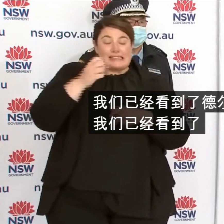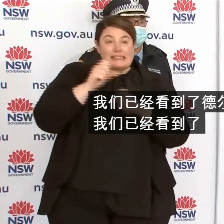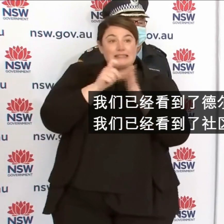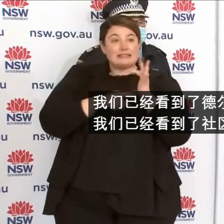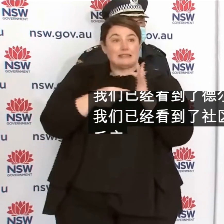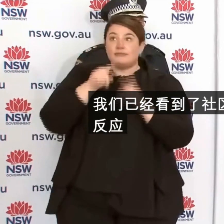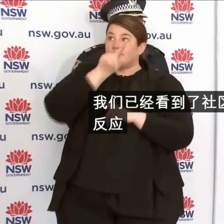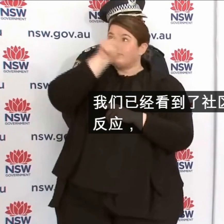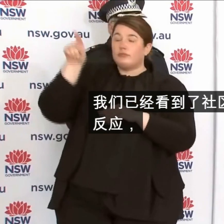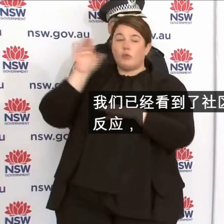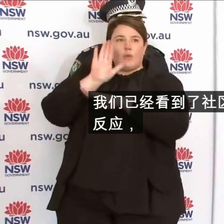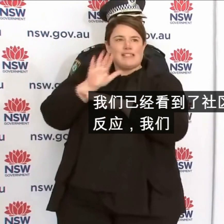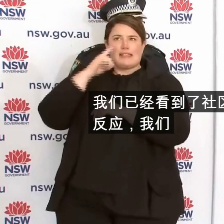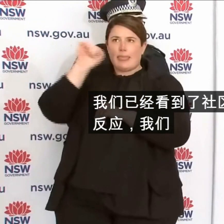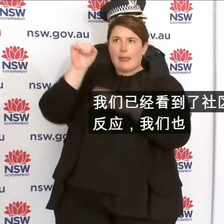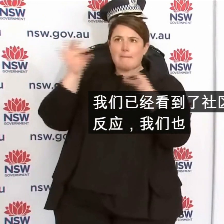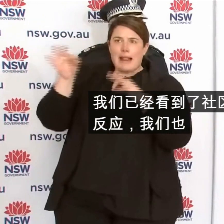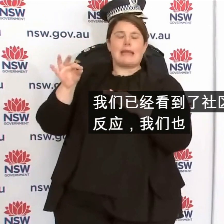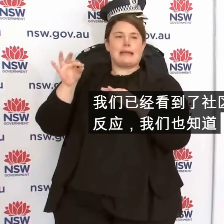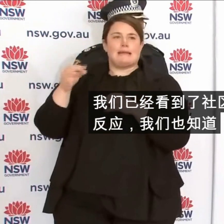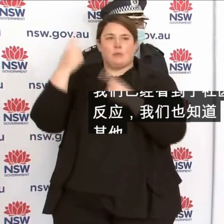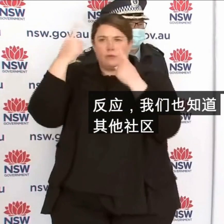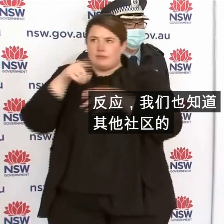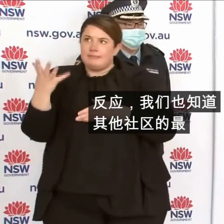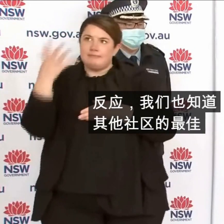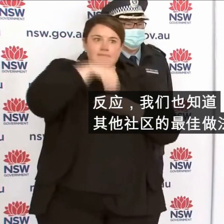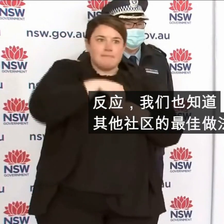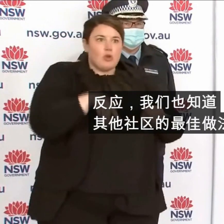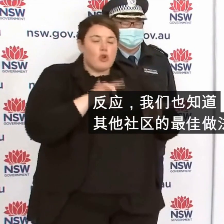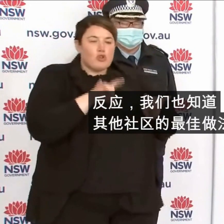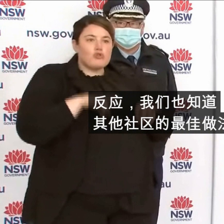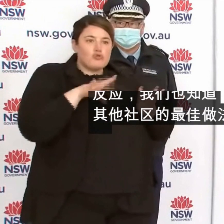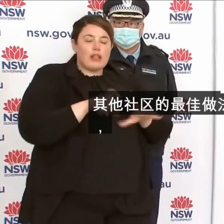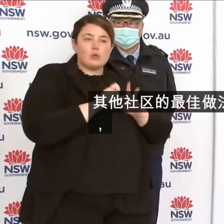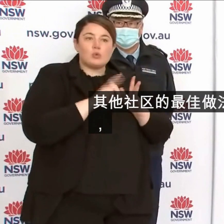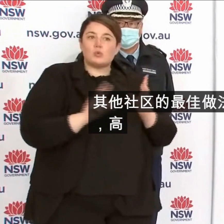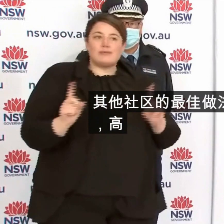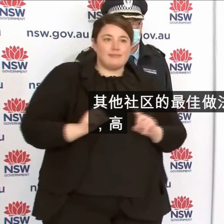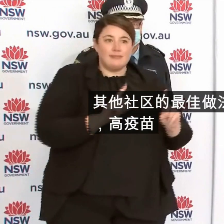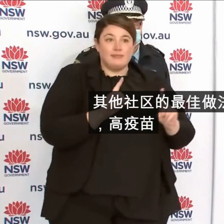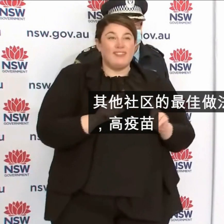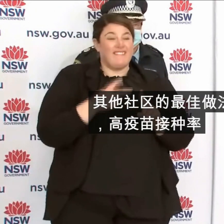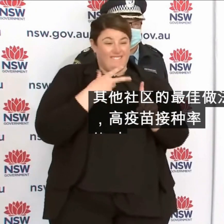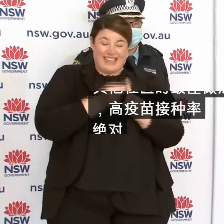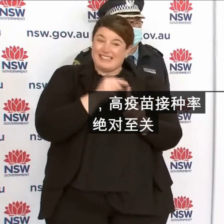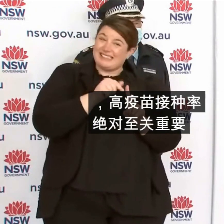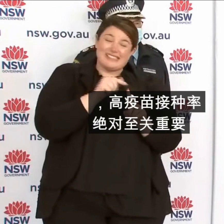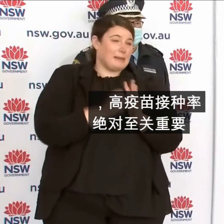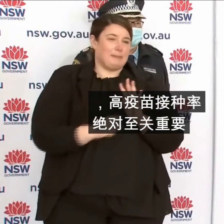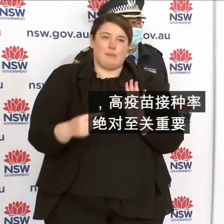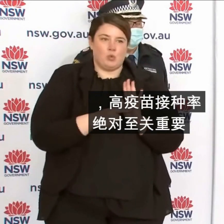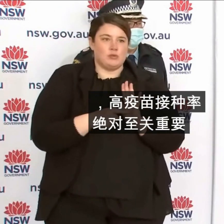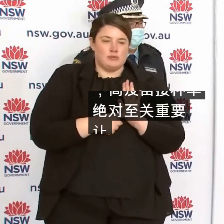we've seen how communities have responded, and we also know what best practice in other communities looks like. And high vaccination rates are